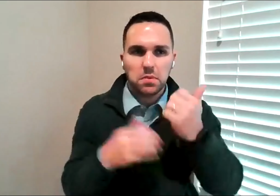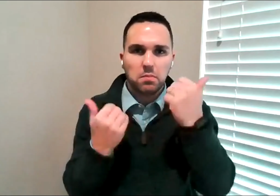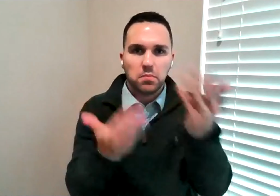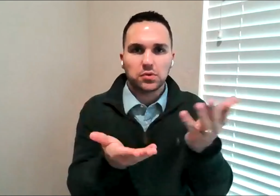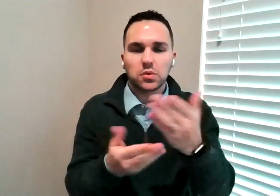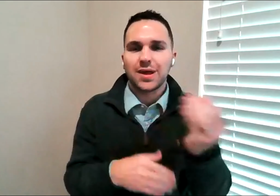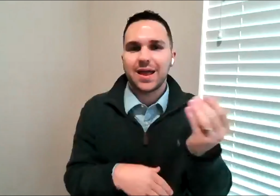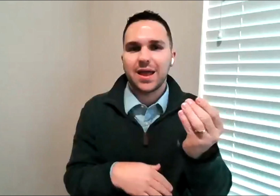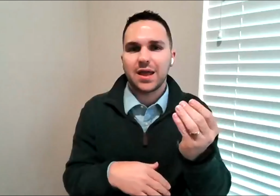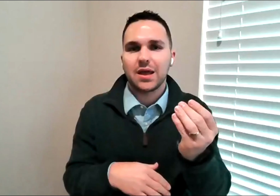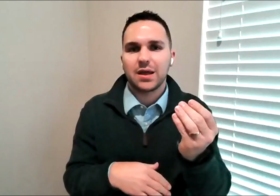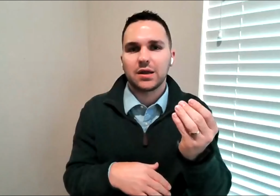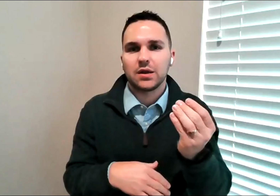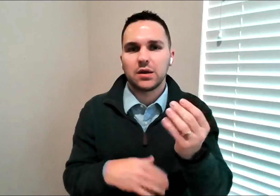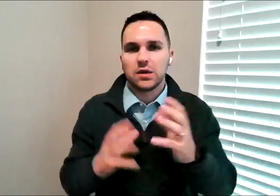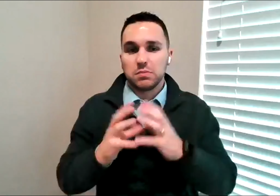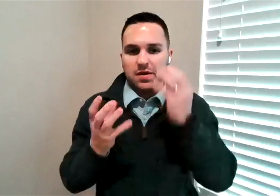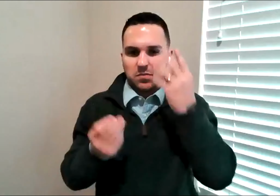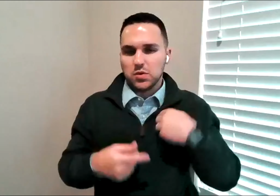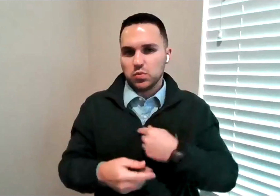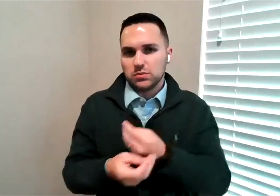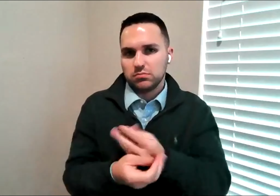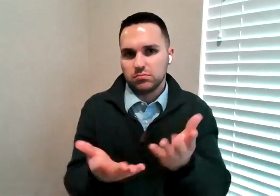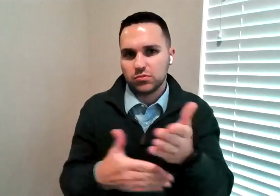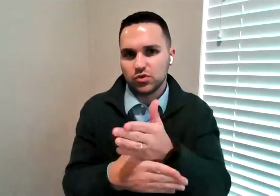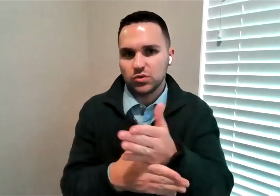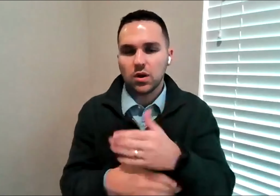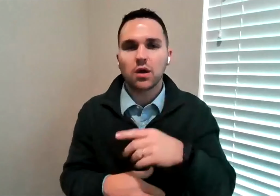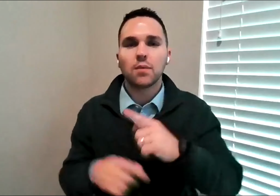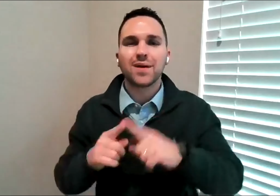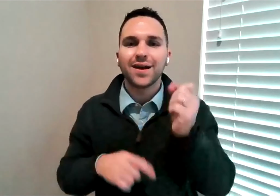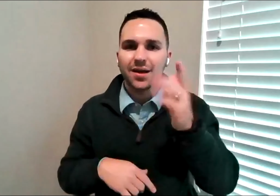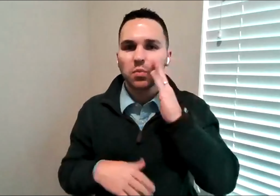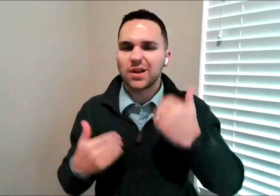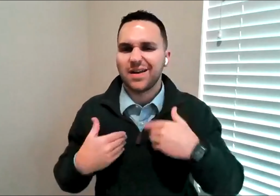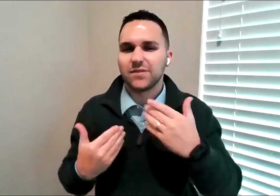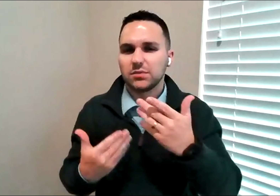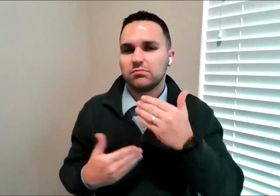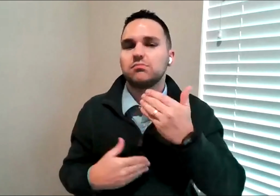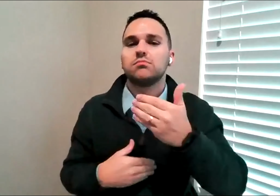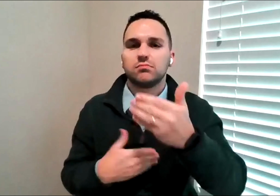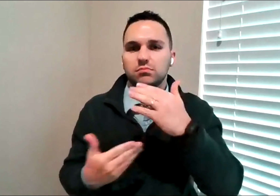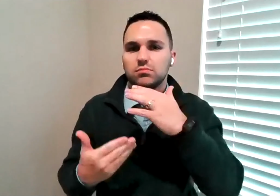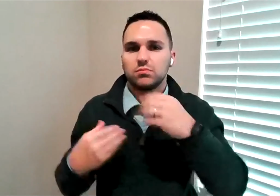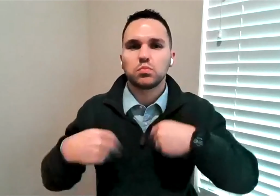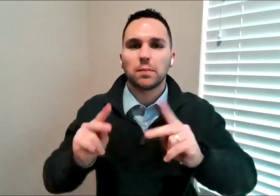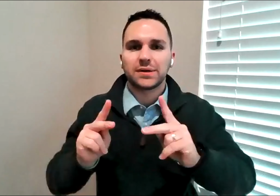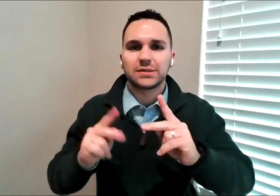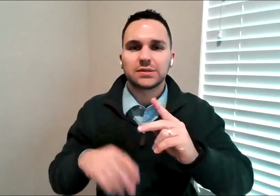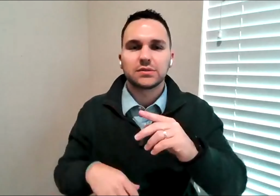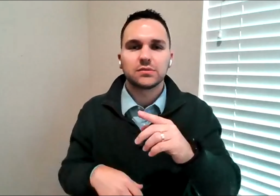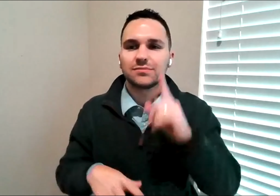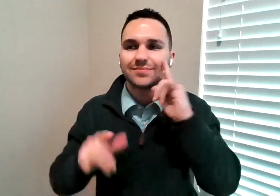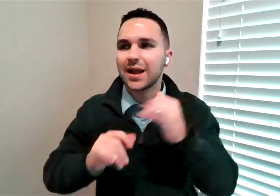we have and that we want to share. But then there will be opportunities, just like our other